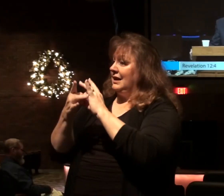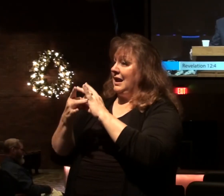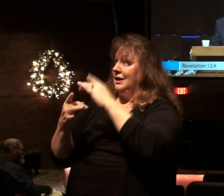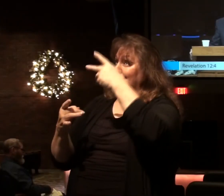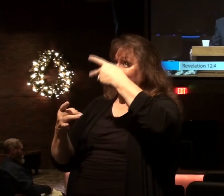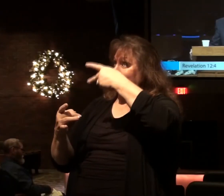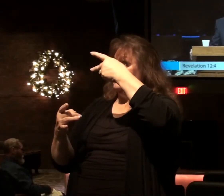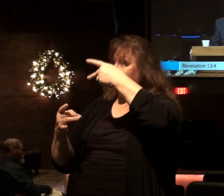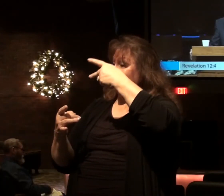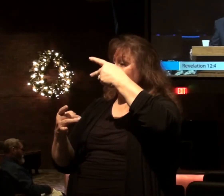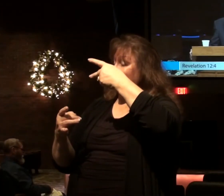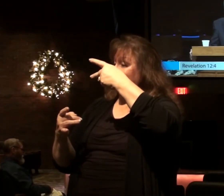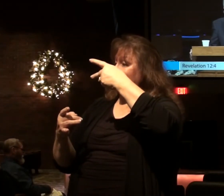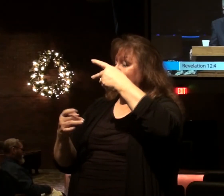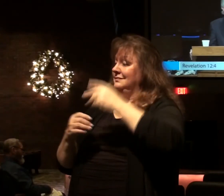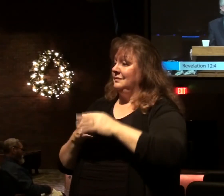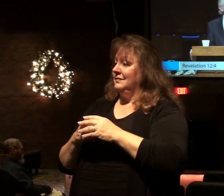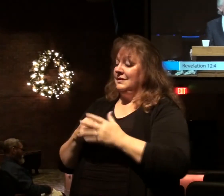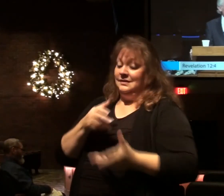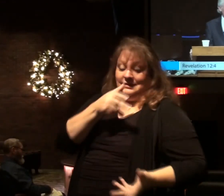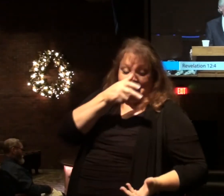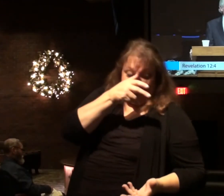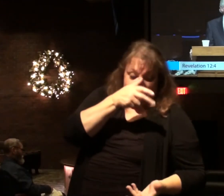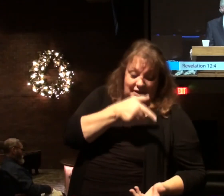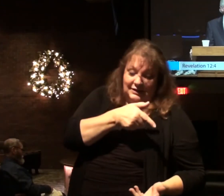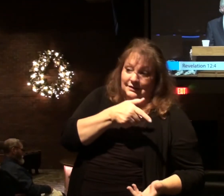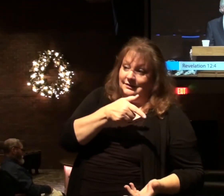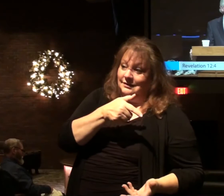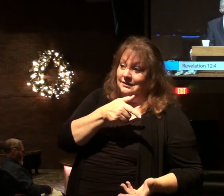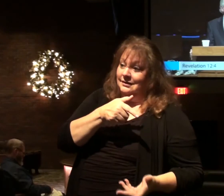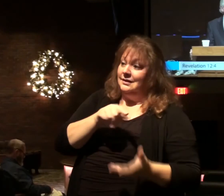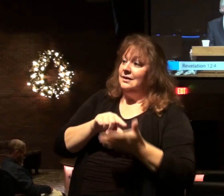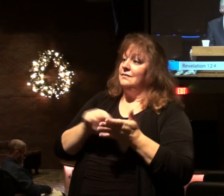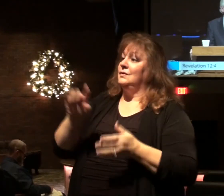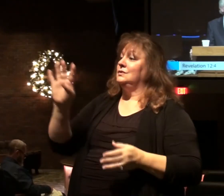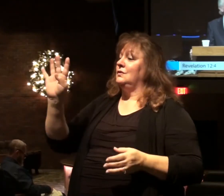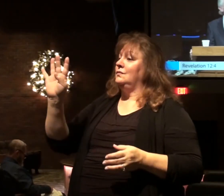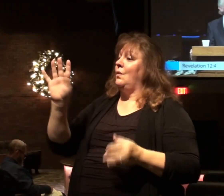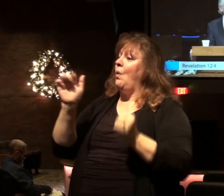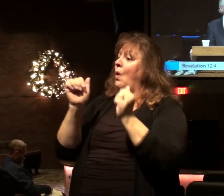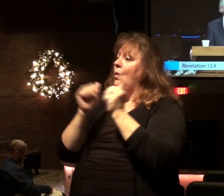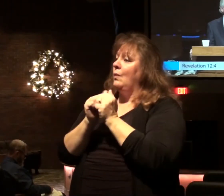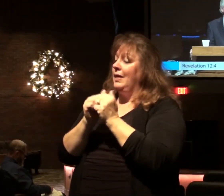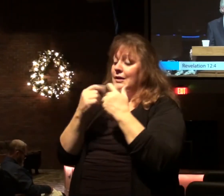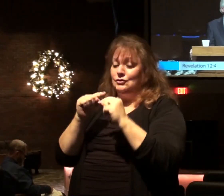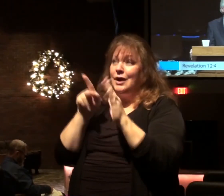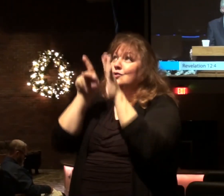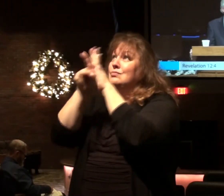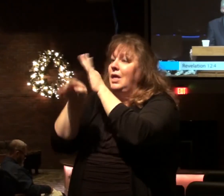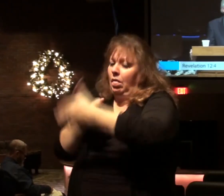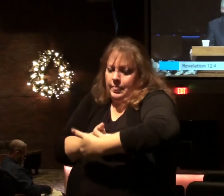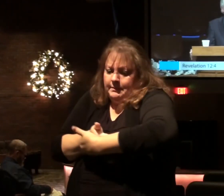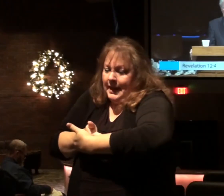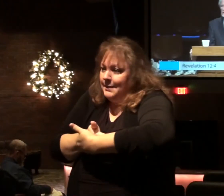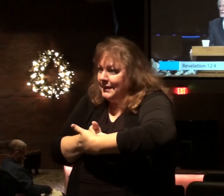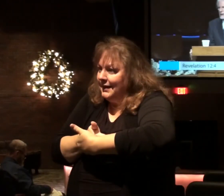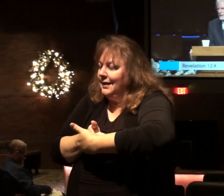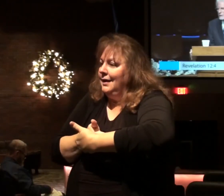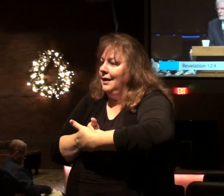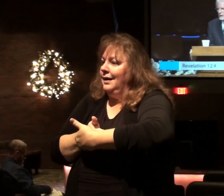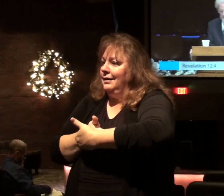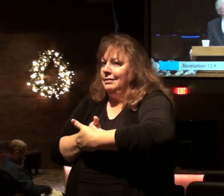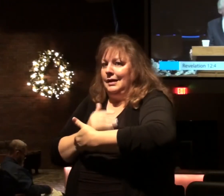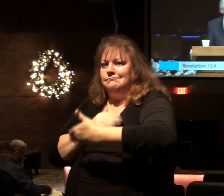two. The devil picked it up at the end of verse 4 with his trying to kill the child. Then his opposition